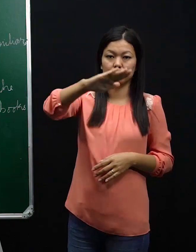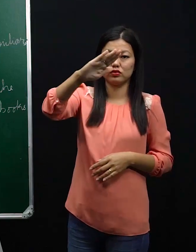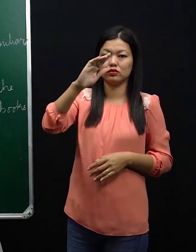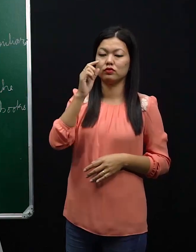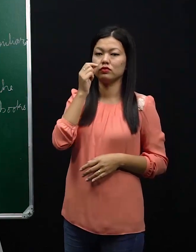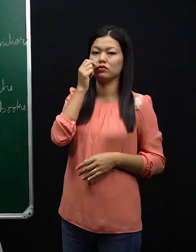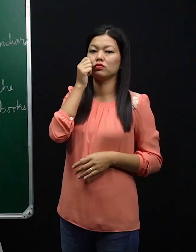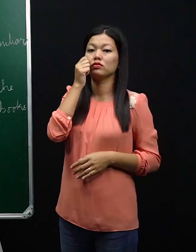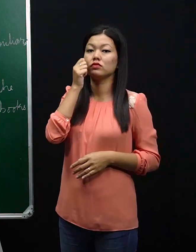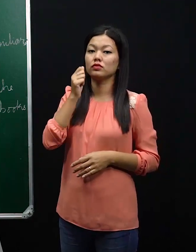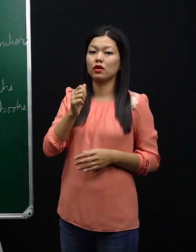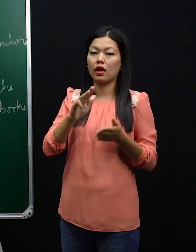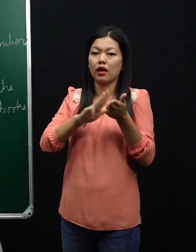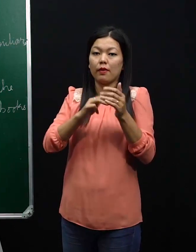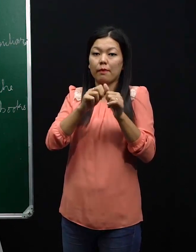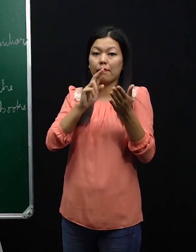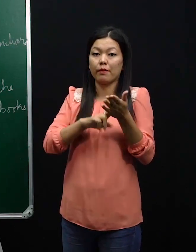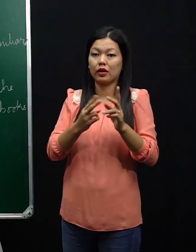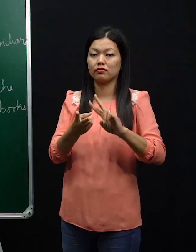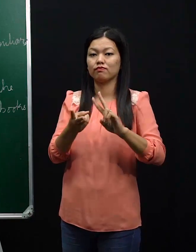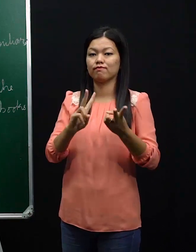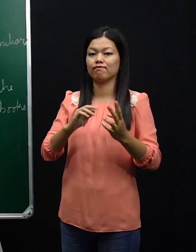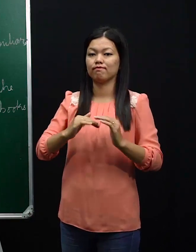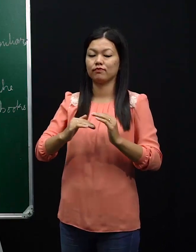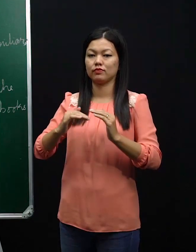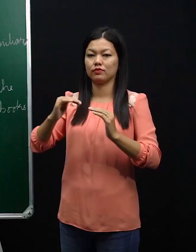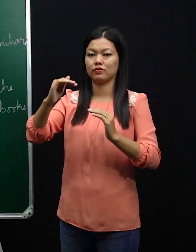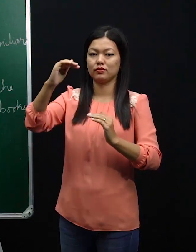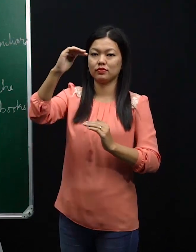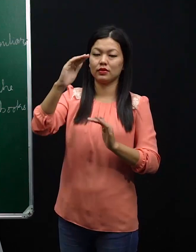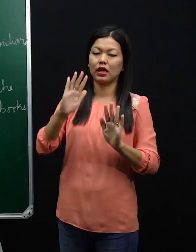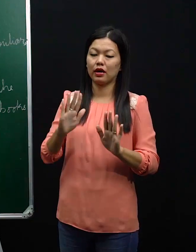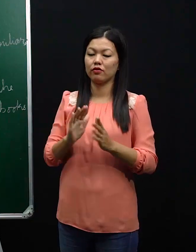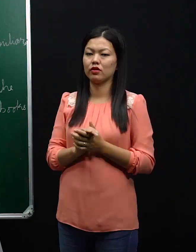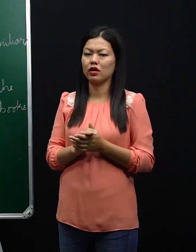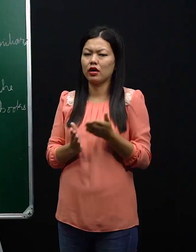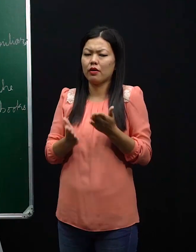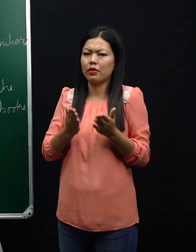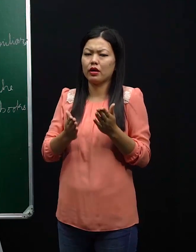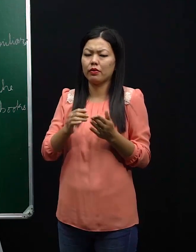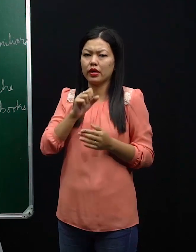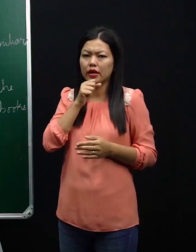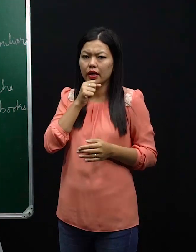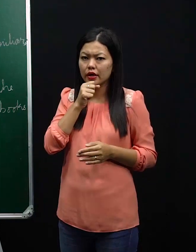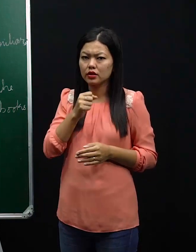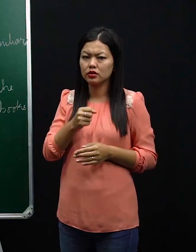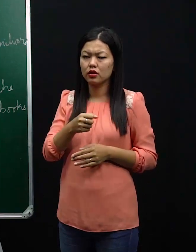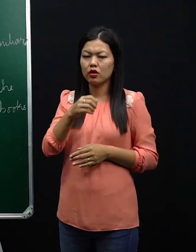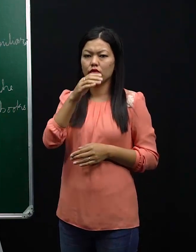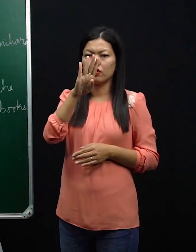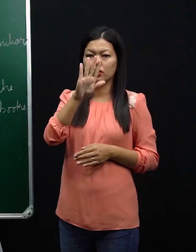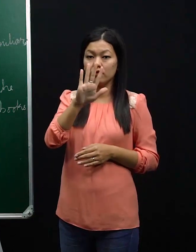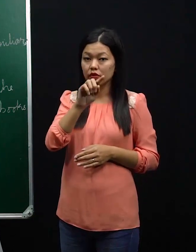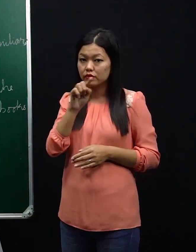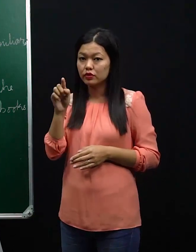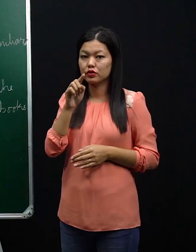for you, I'm sure you have heard of what middle age is, but roughly let us take the age 45 to 65 years of age group